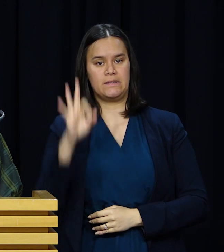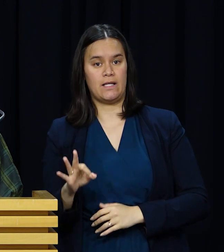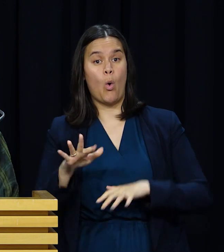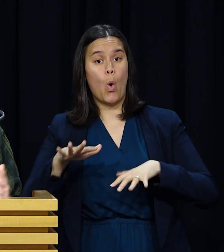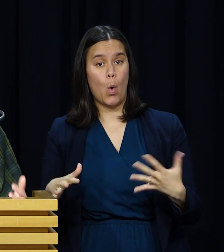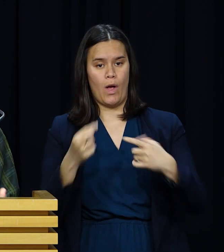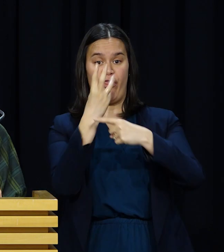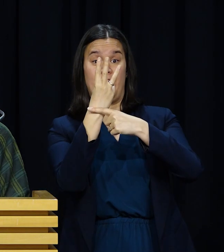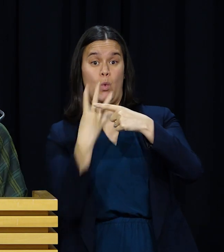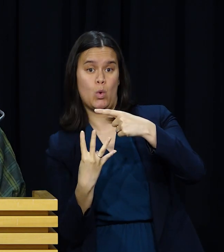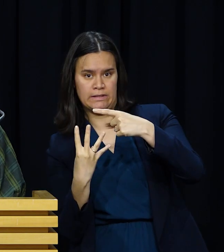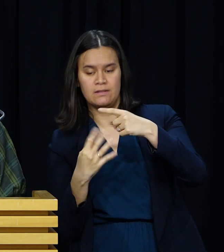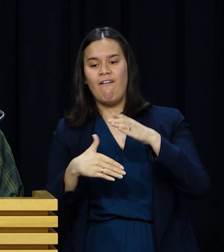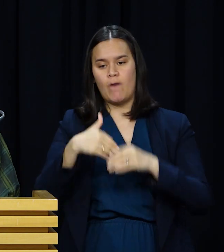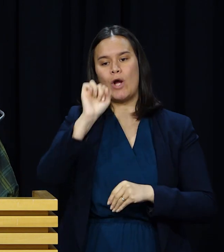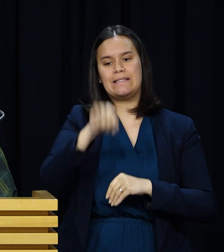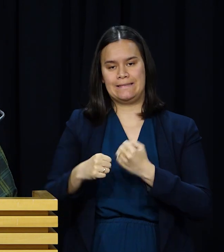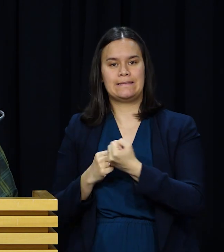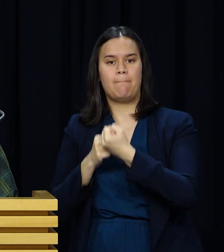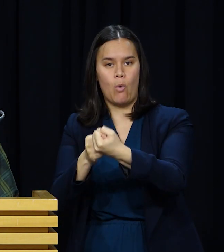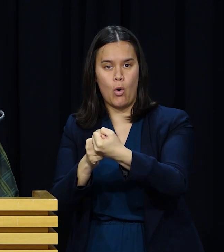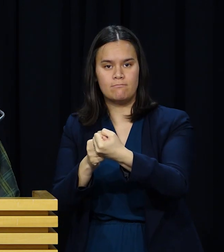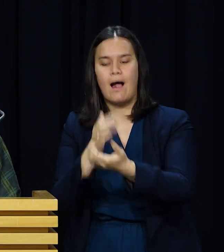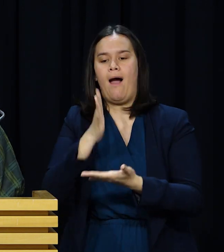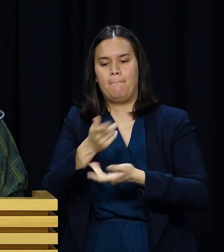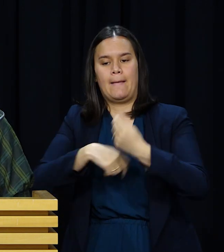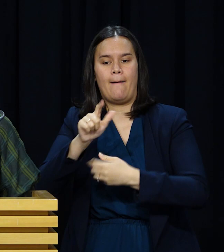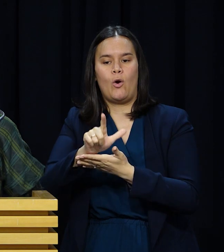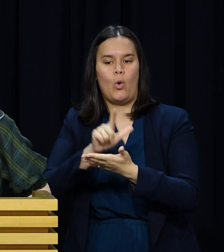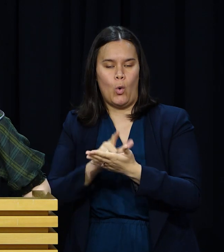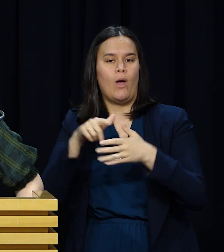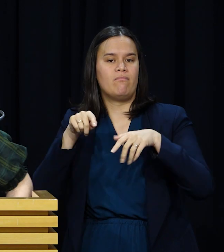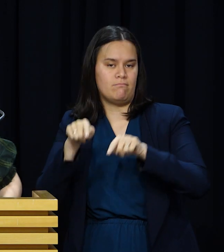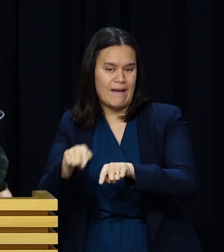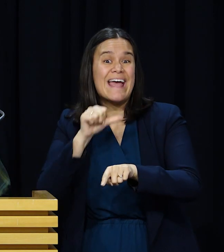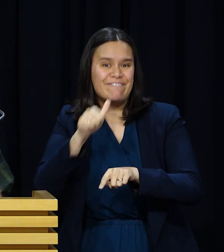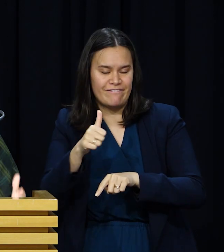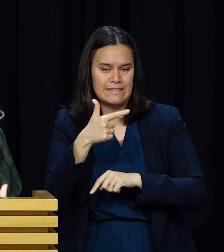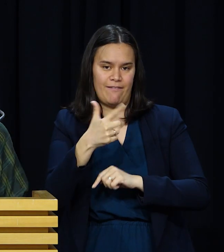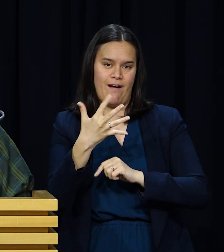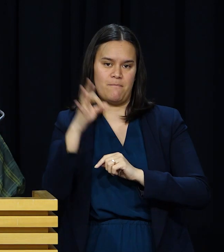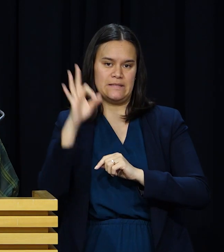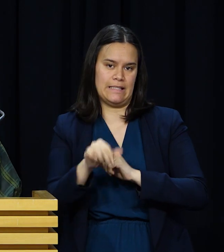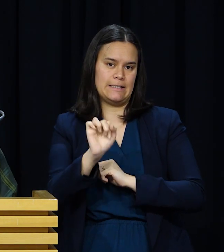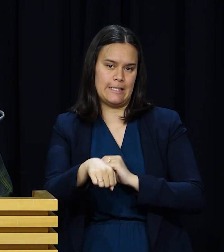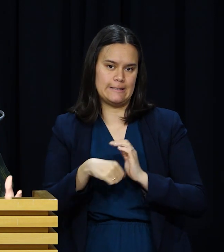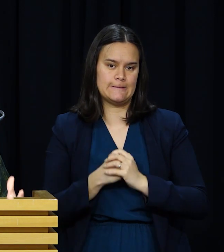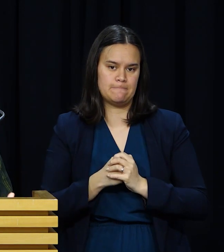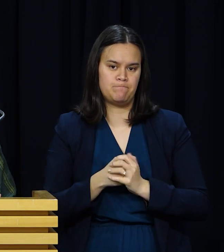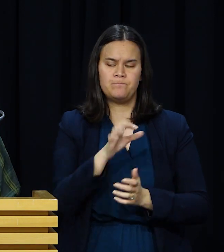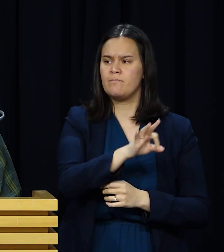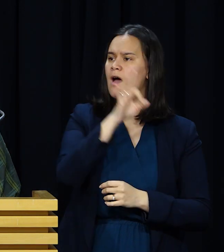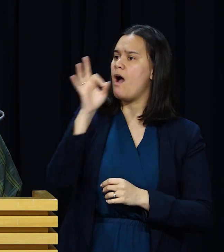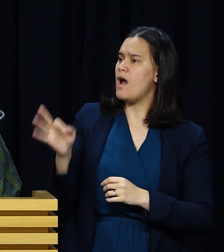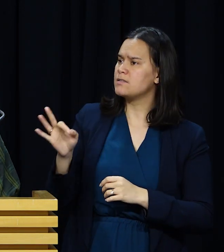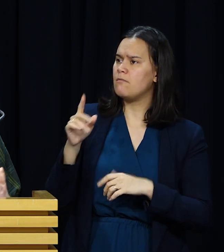to Parliament for everyone to have their say. Will it be a conscience vote for Labour MPs? Yeah, look, whether or not an issue is a conscience vote is